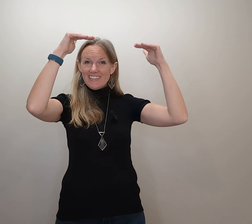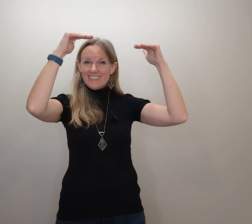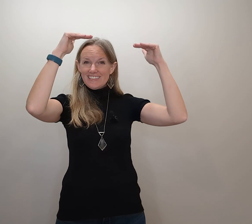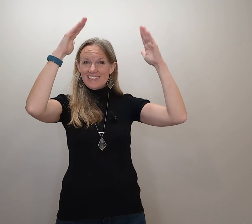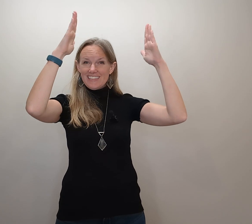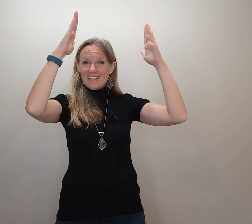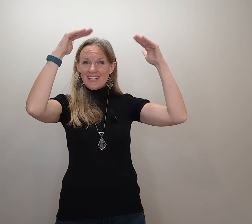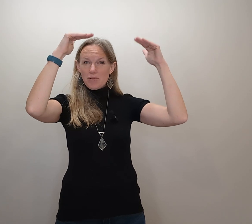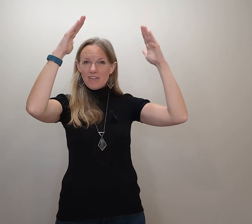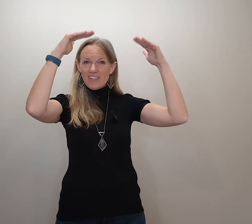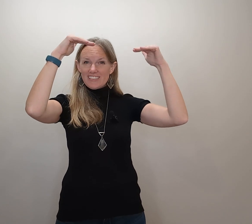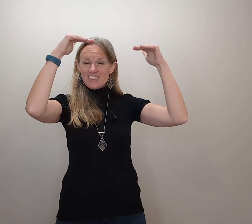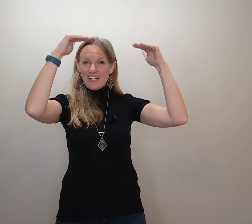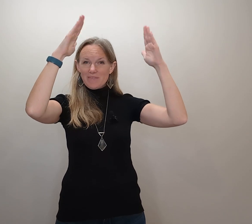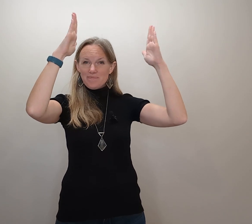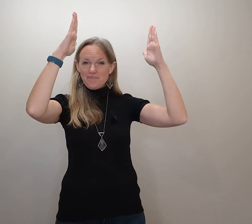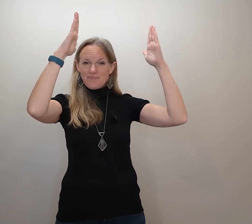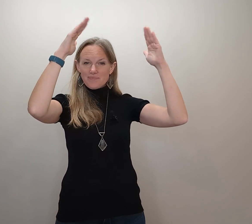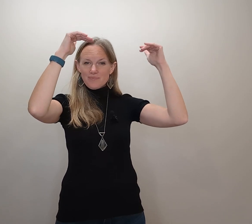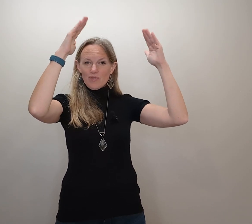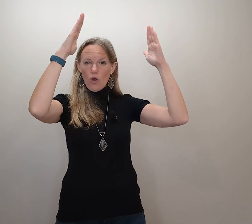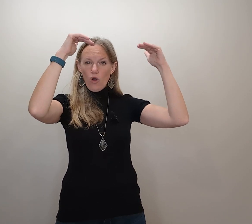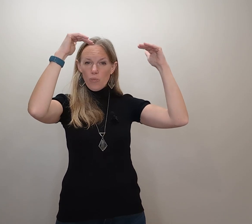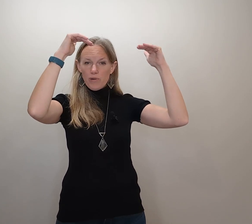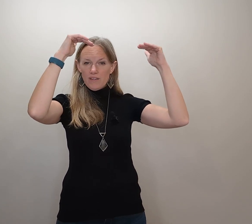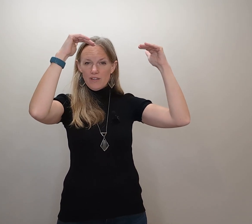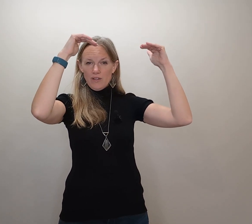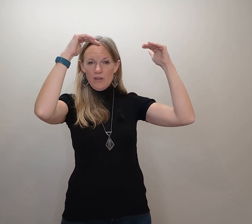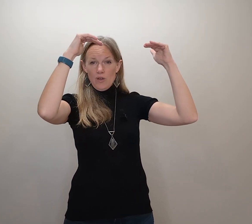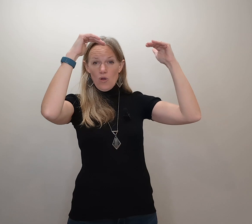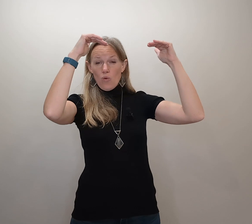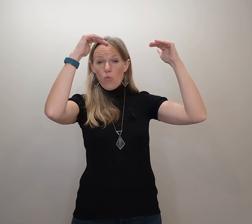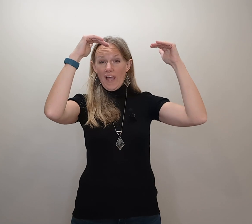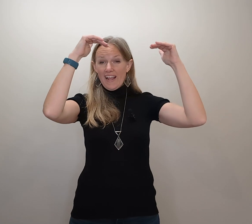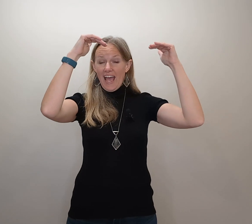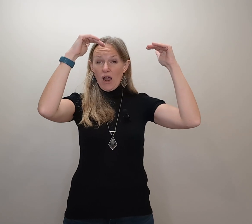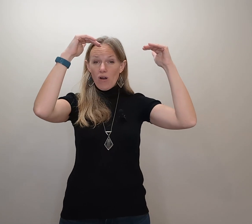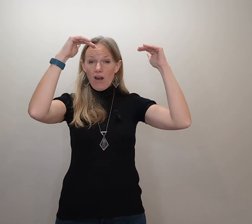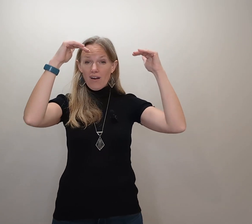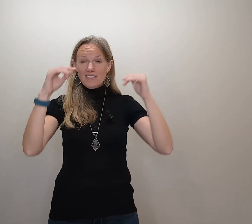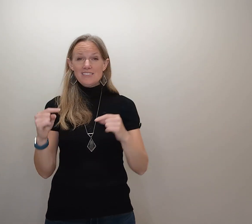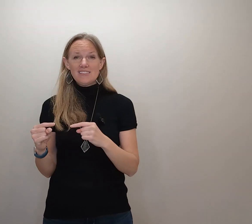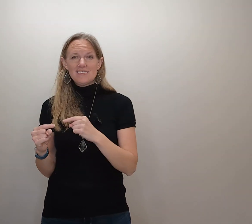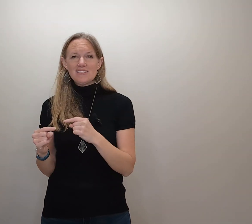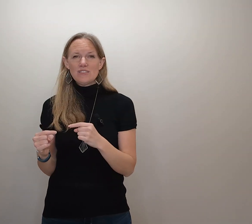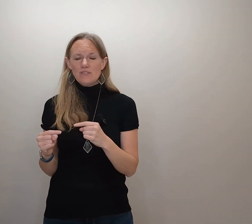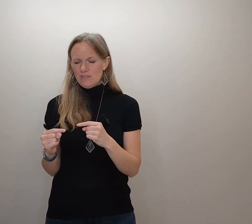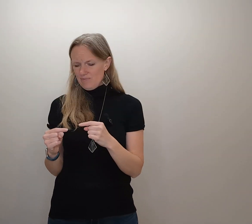hands, keeping our fingers straight. Hope. When our hearts, so